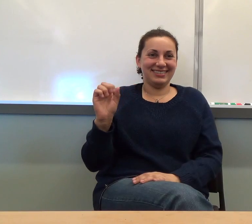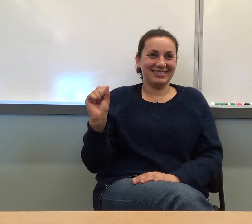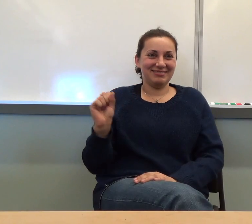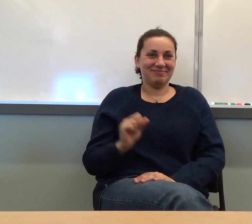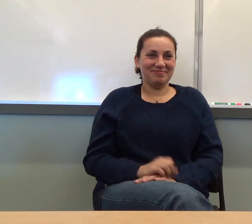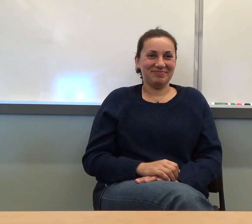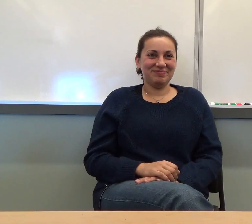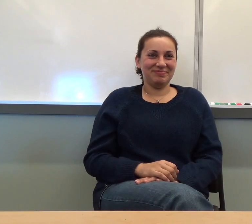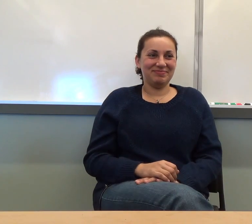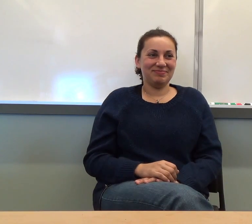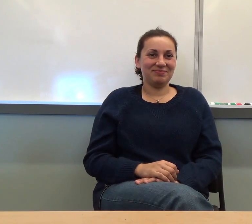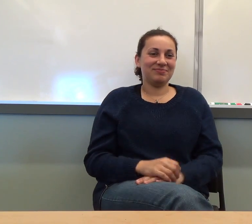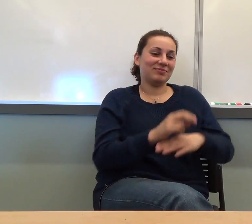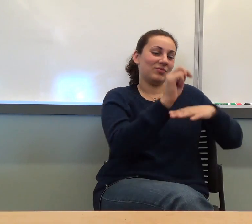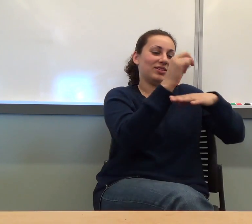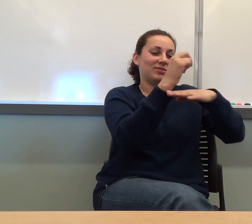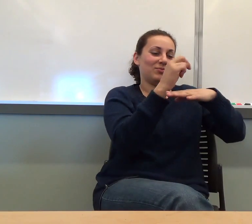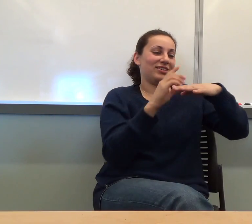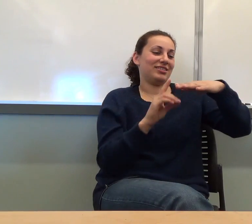in the numerator and denominator.